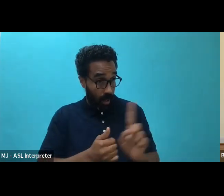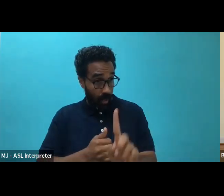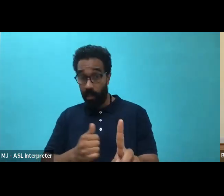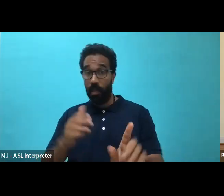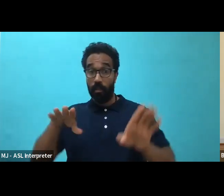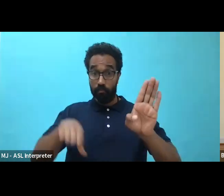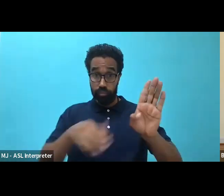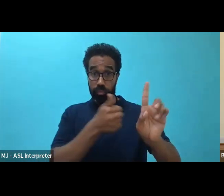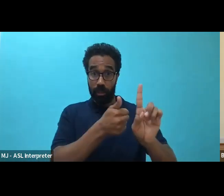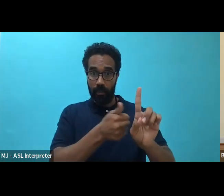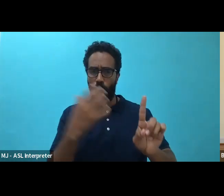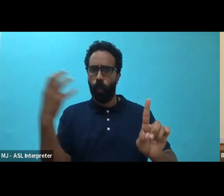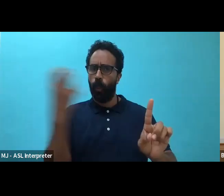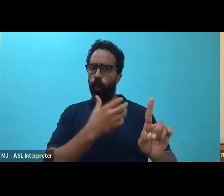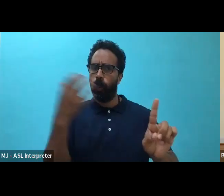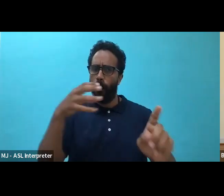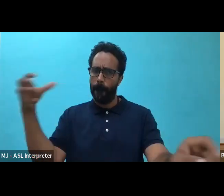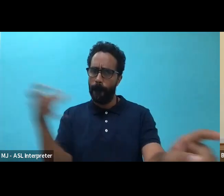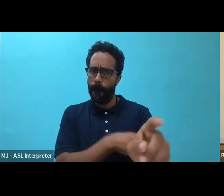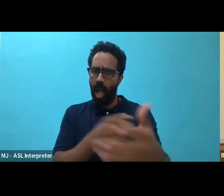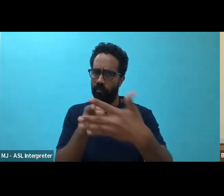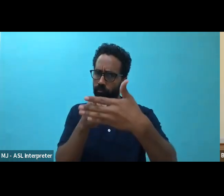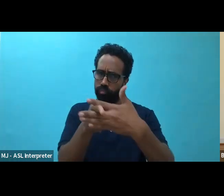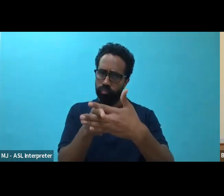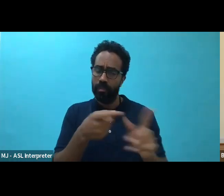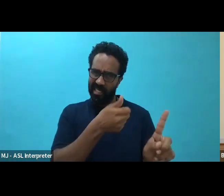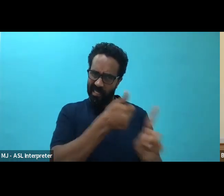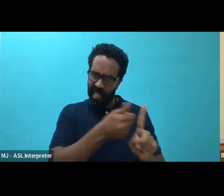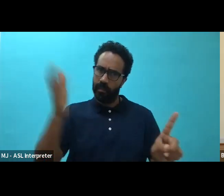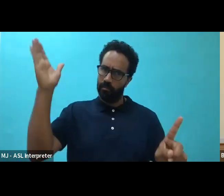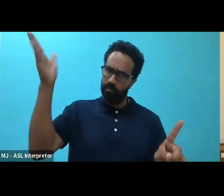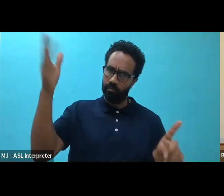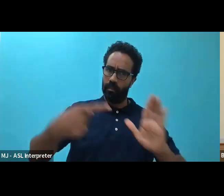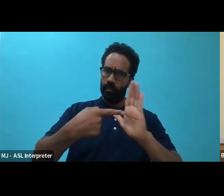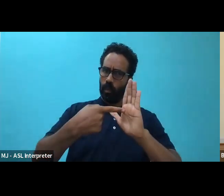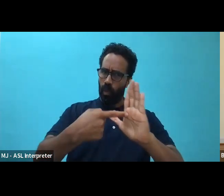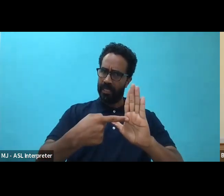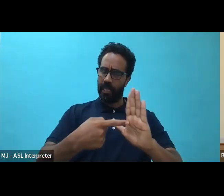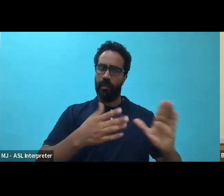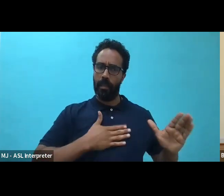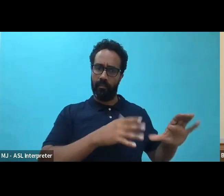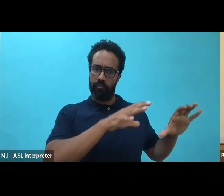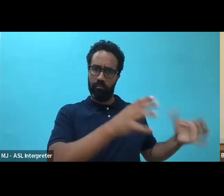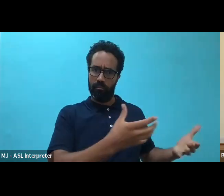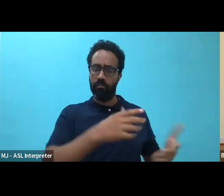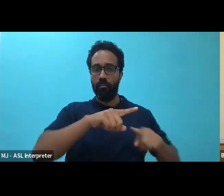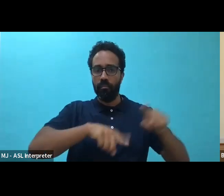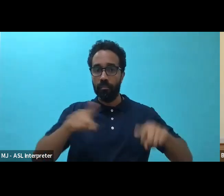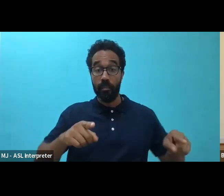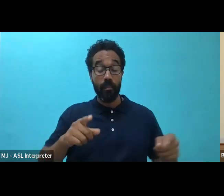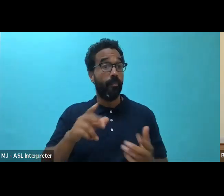the center be the spokesperson, either at a city council meeting or a legislative